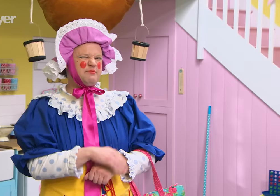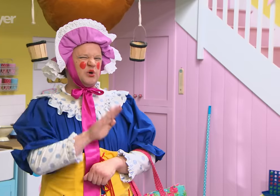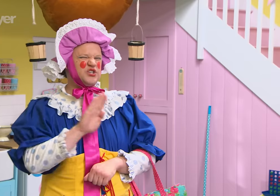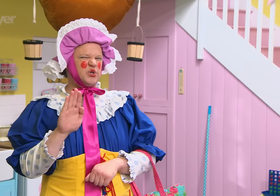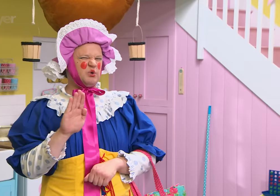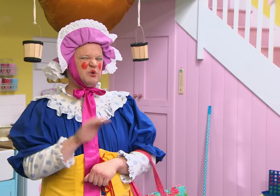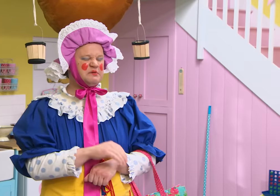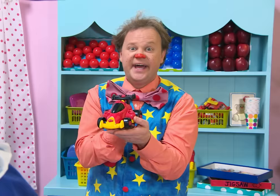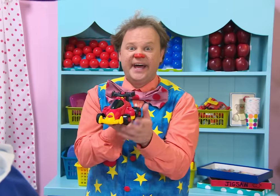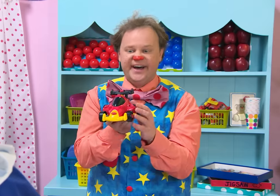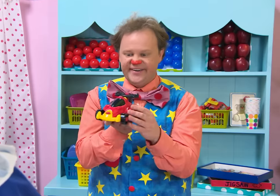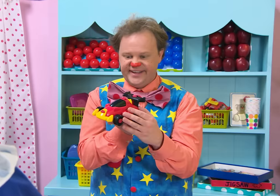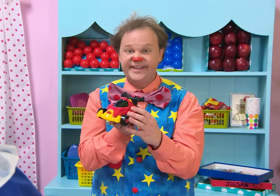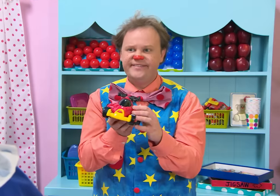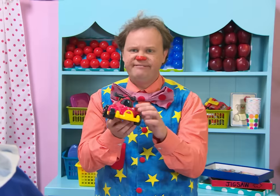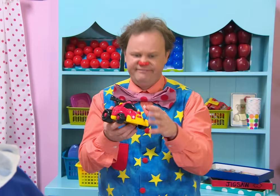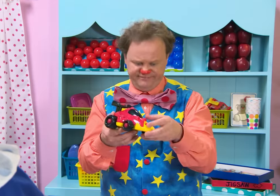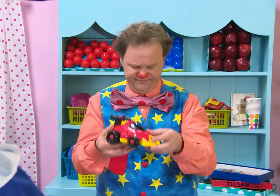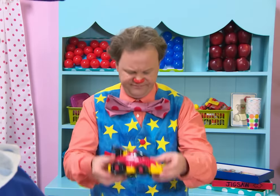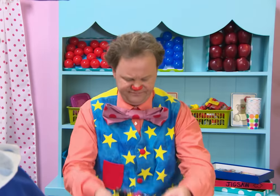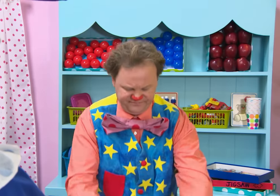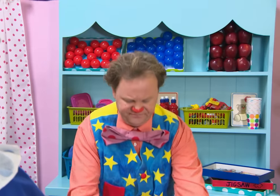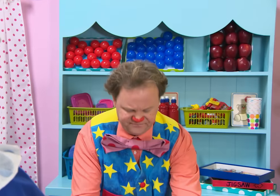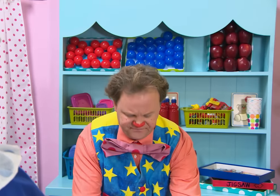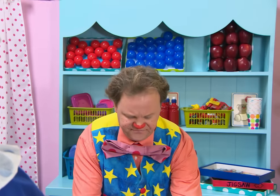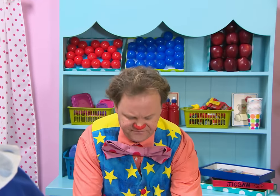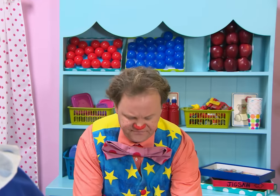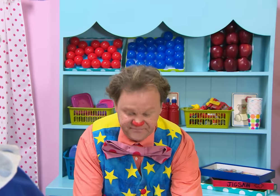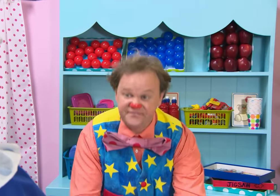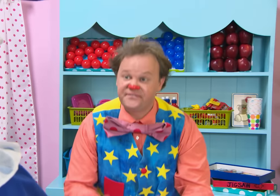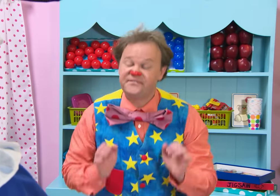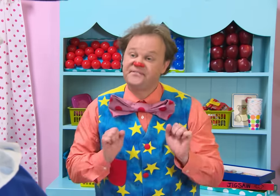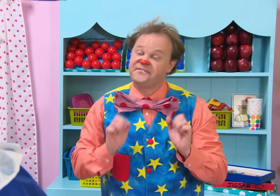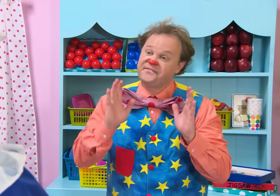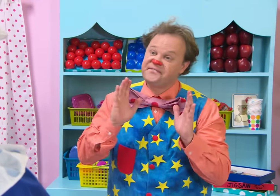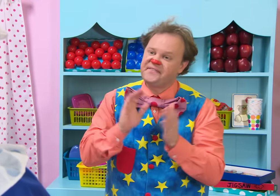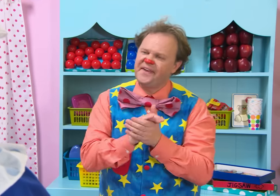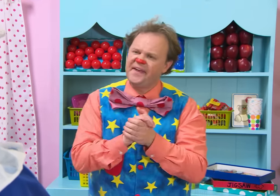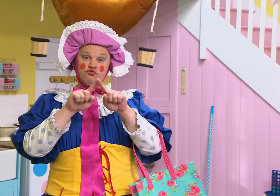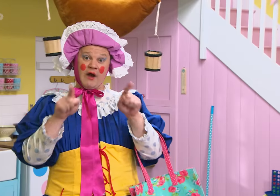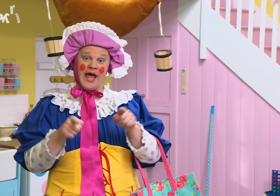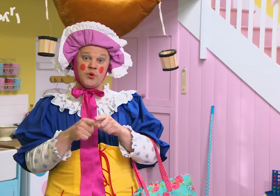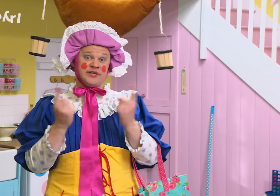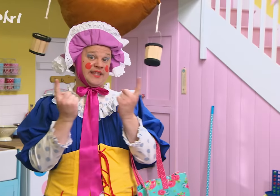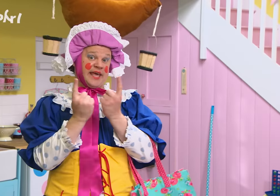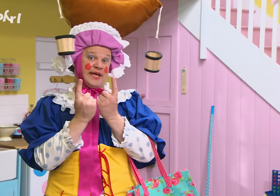not sure. What does your nephew like, Aunt Polly? Well, he likes round